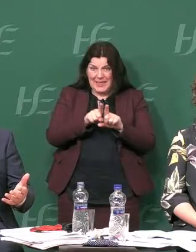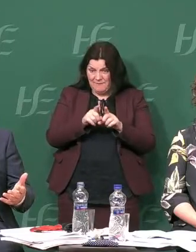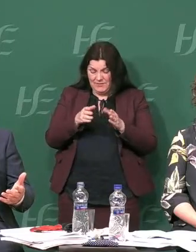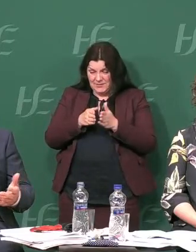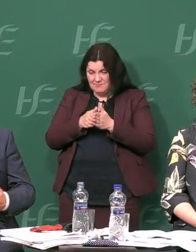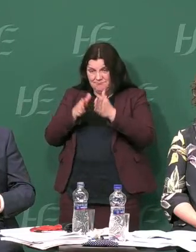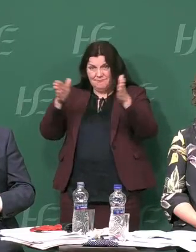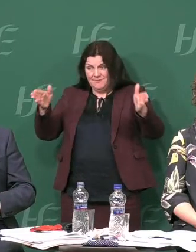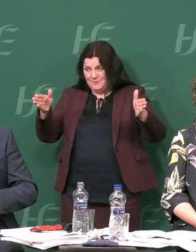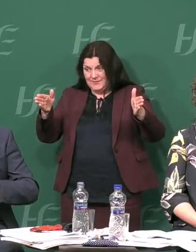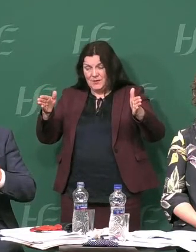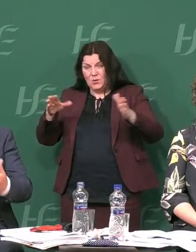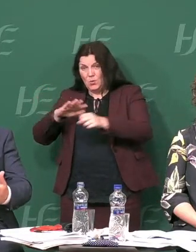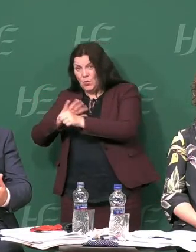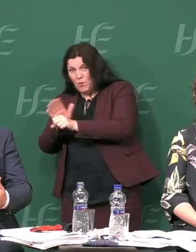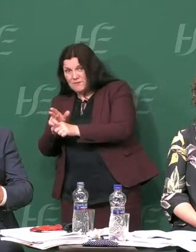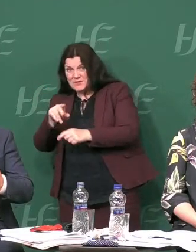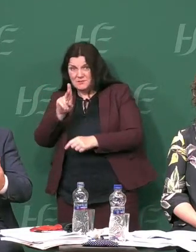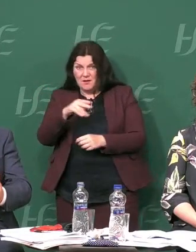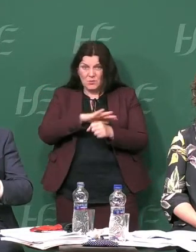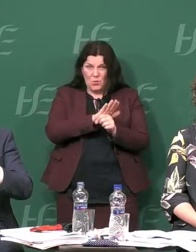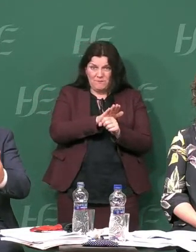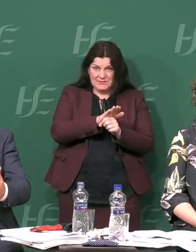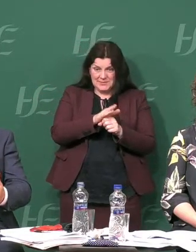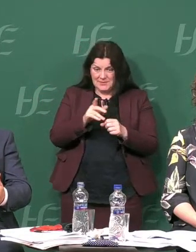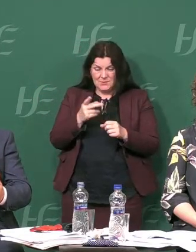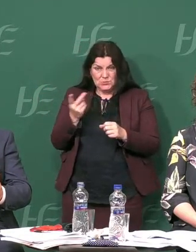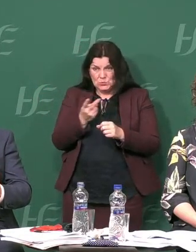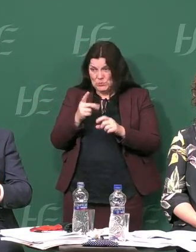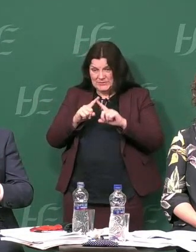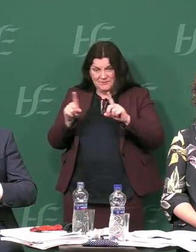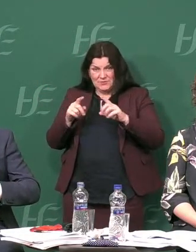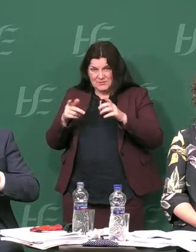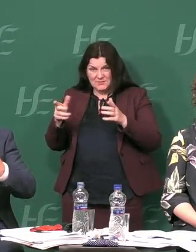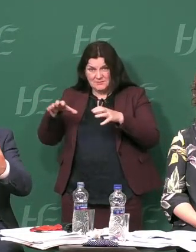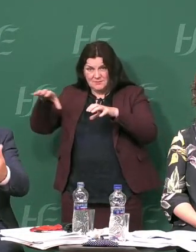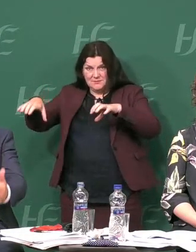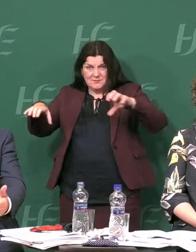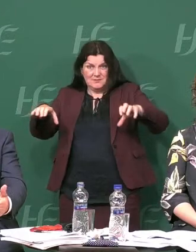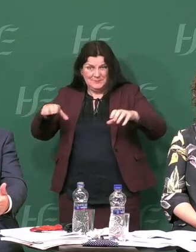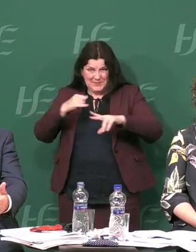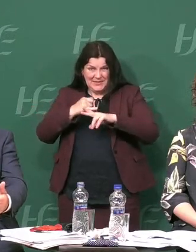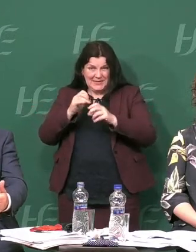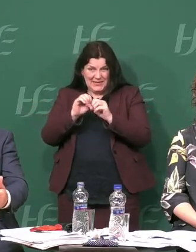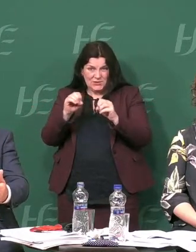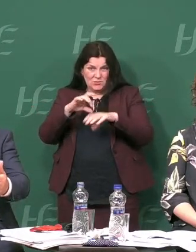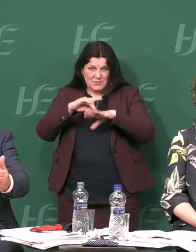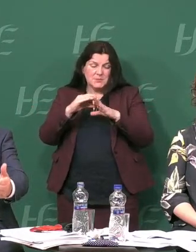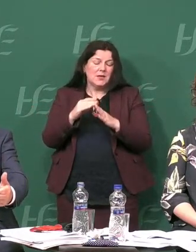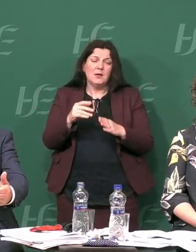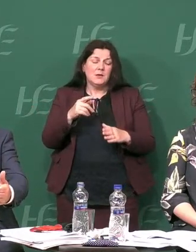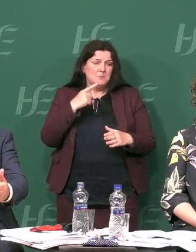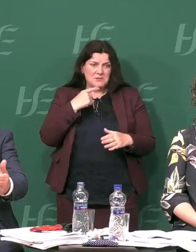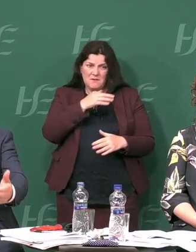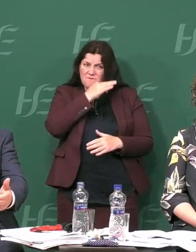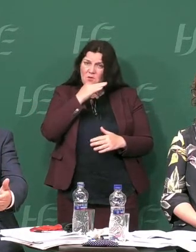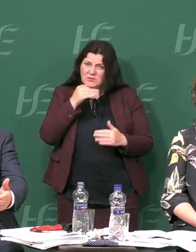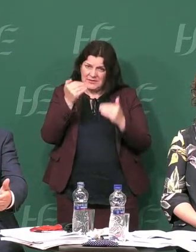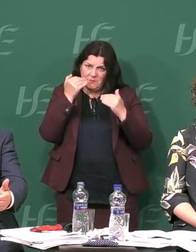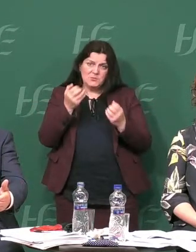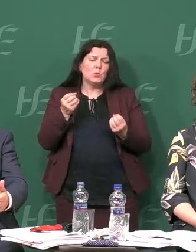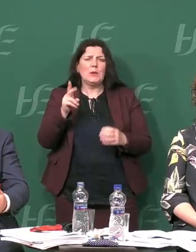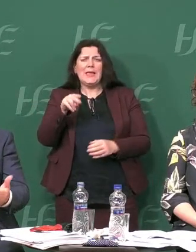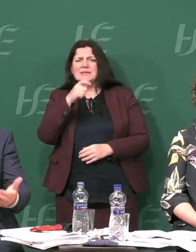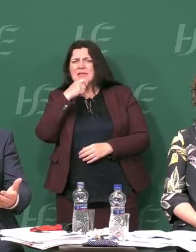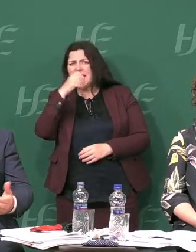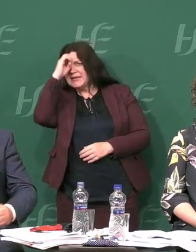care, So, I think finding a roadmap would be good, but we will be misleading to say we can predict when we're going to be